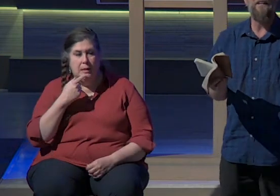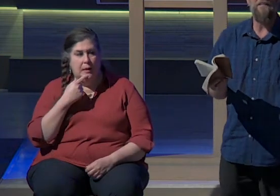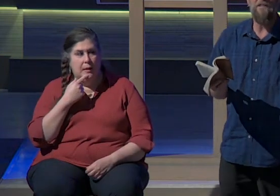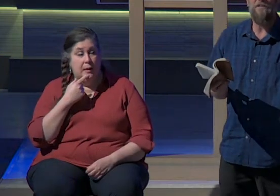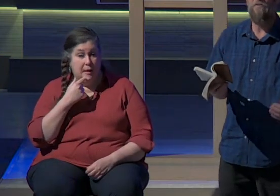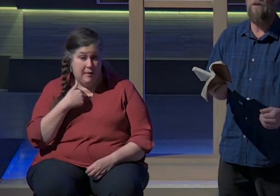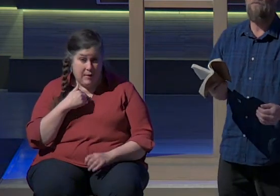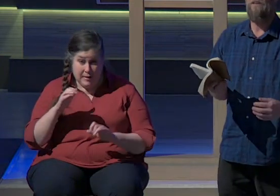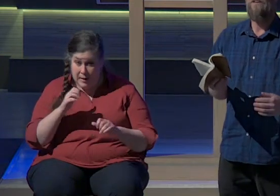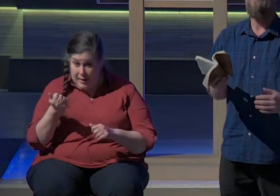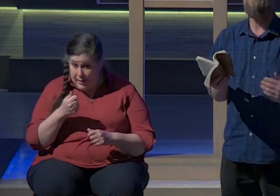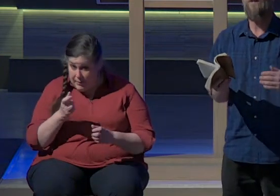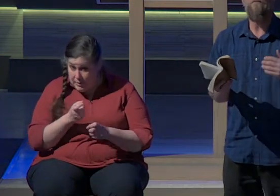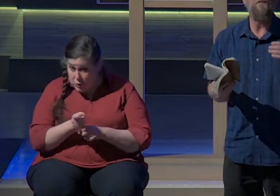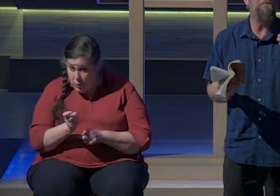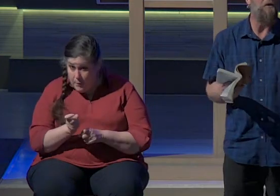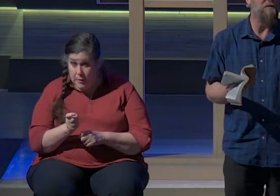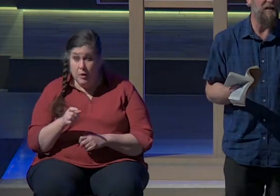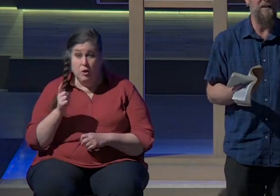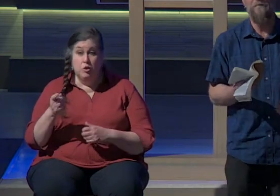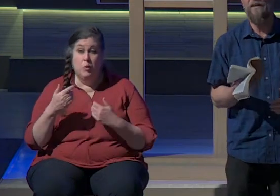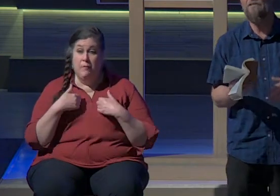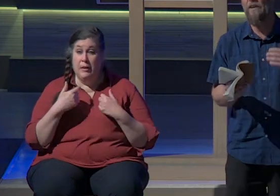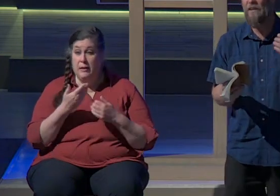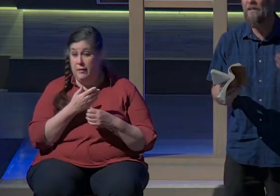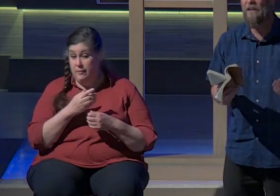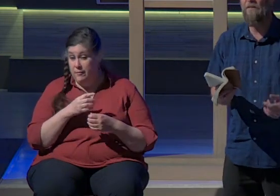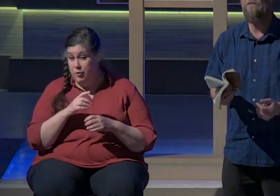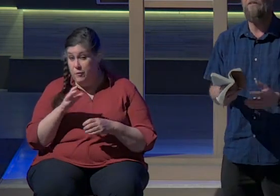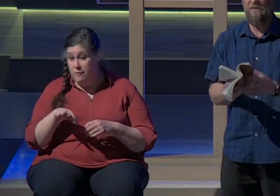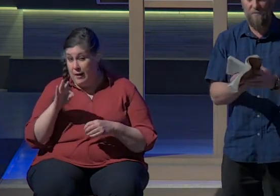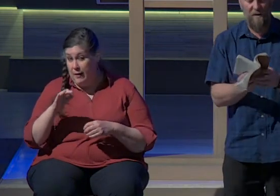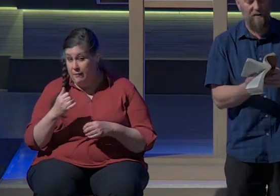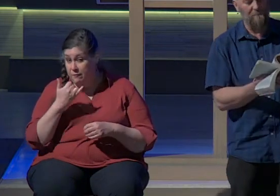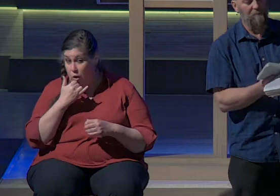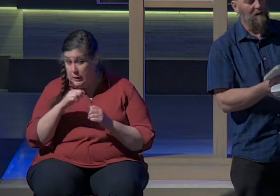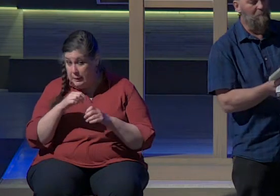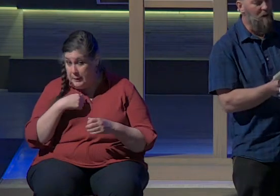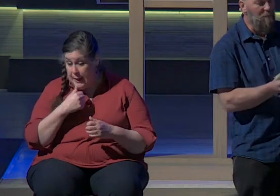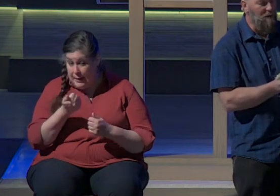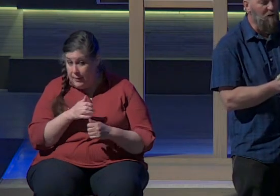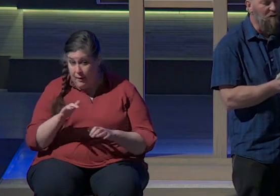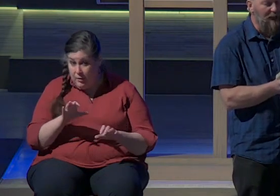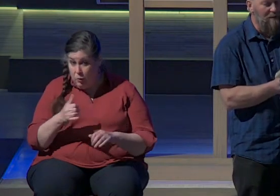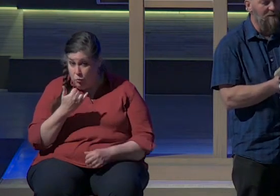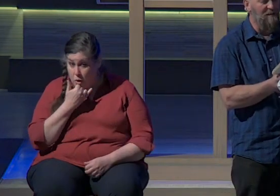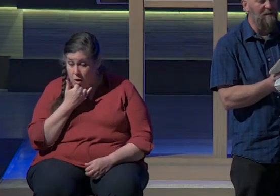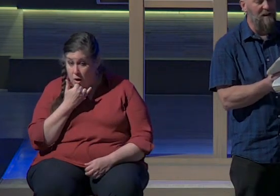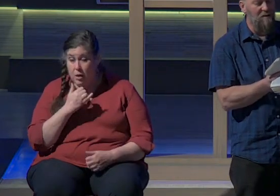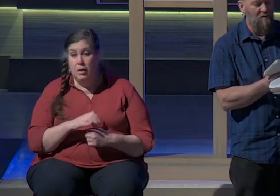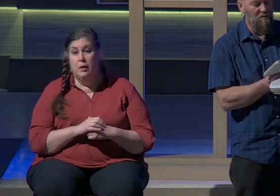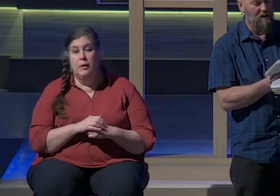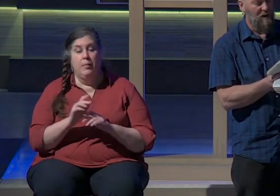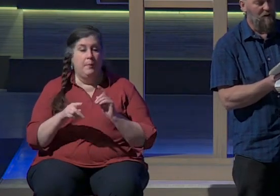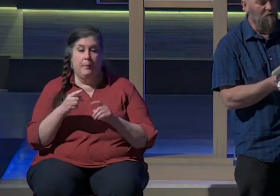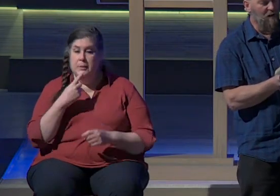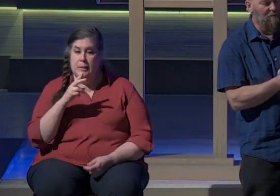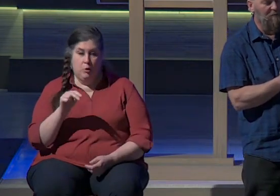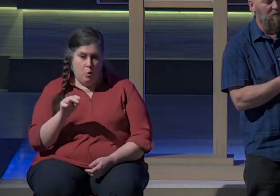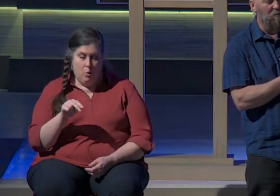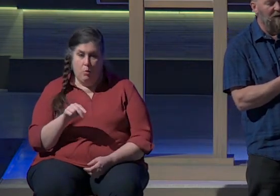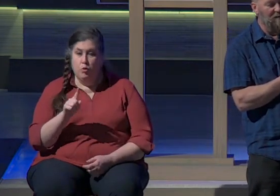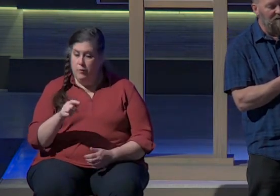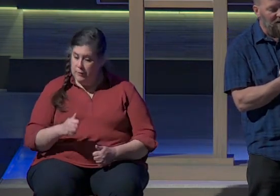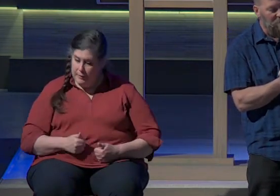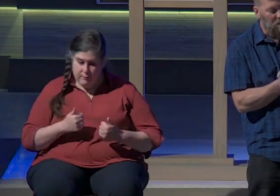done anything that is corrupt? Do you have any fault in me? Is there anything that I have done that is wrong? The people unanimously say, no, you have